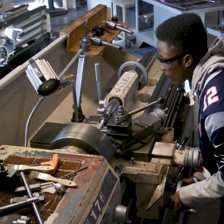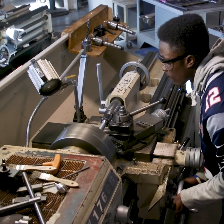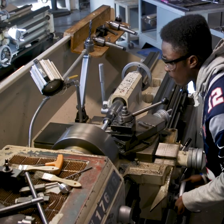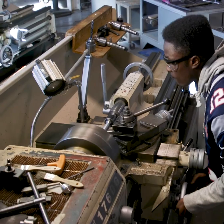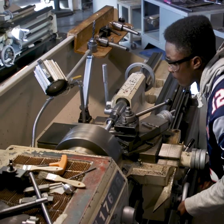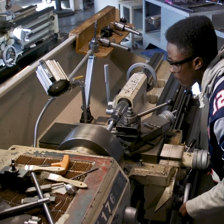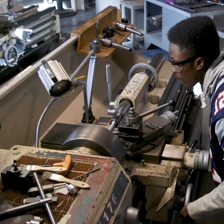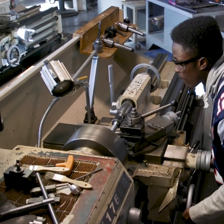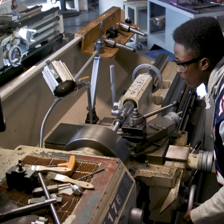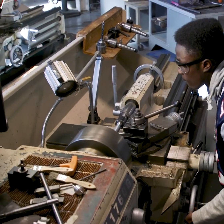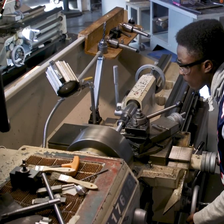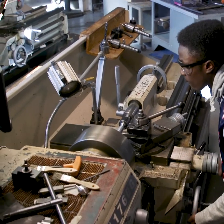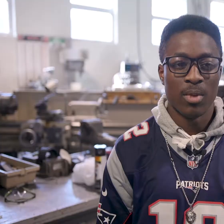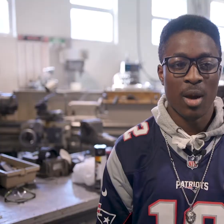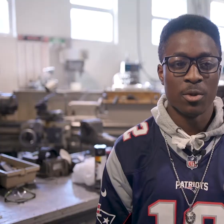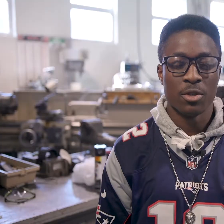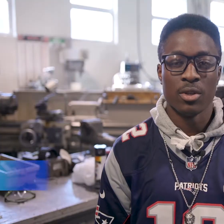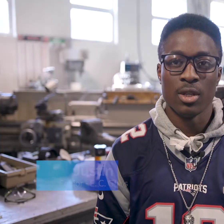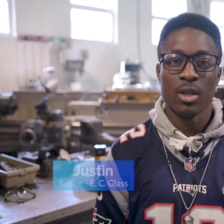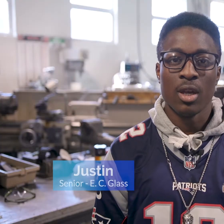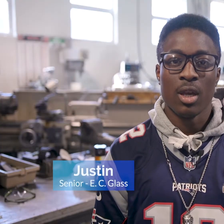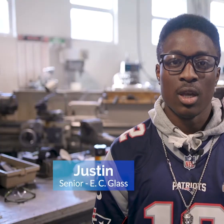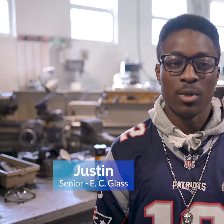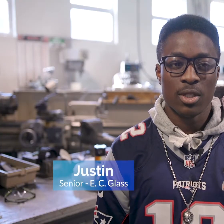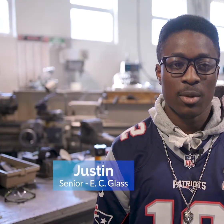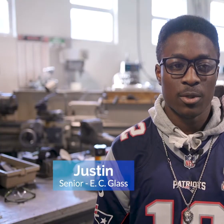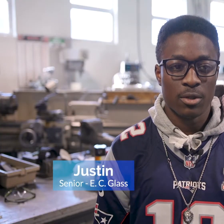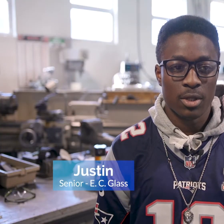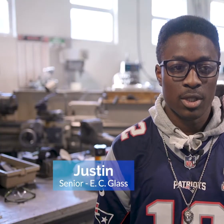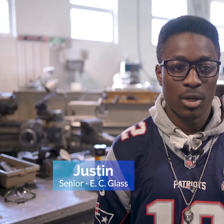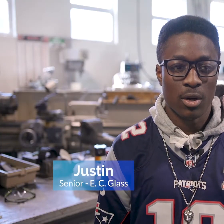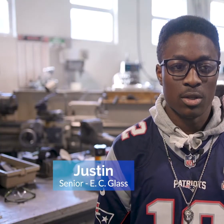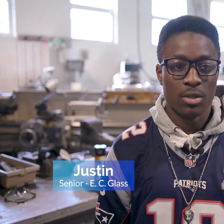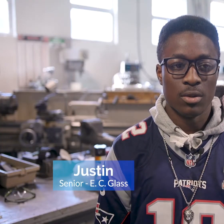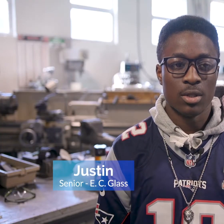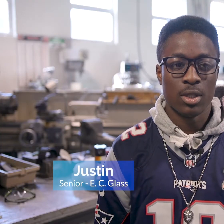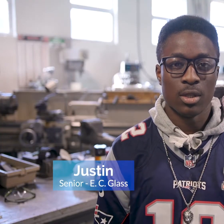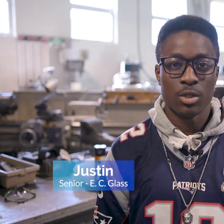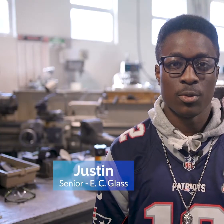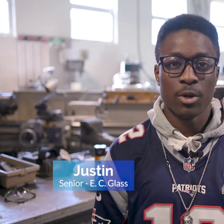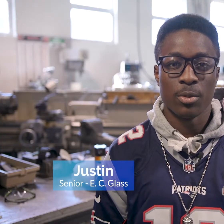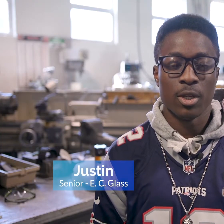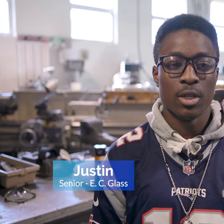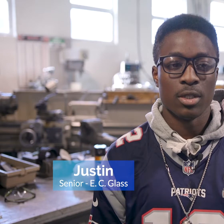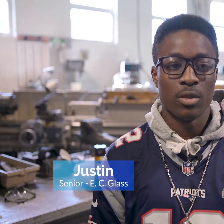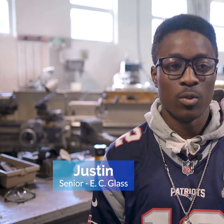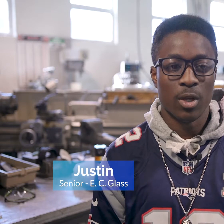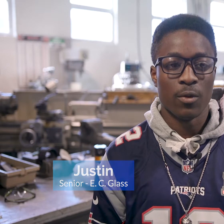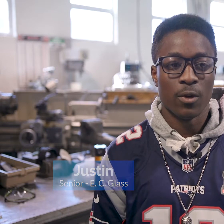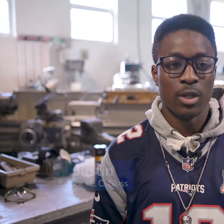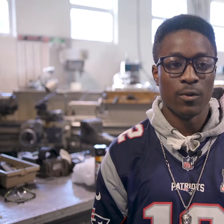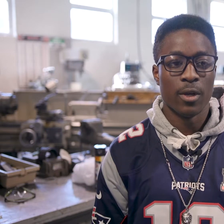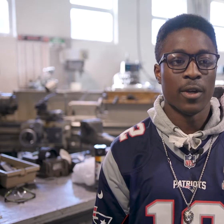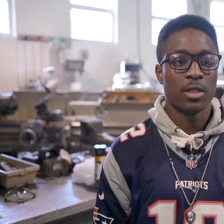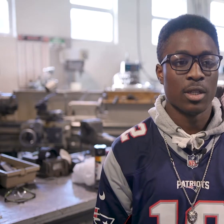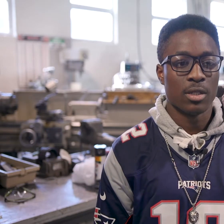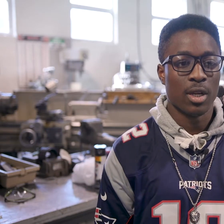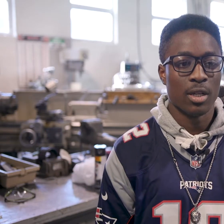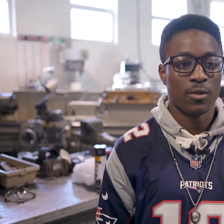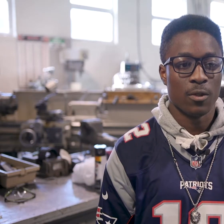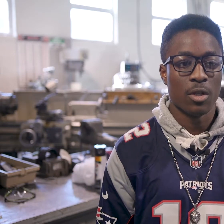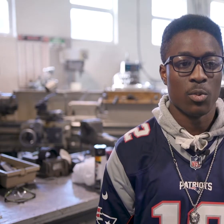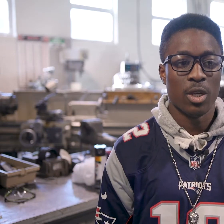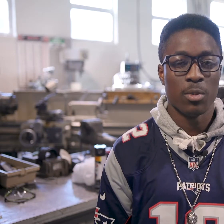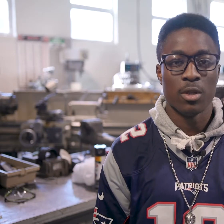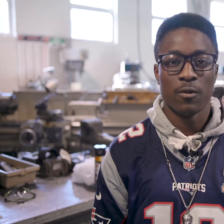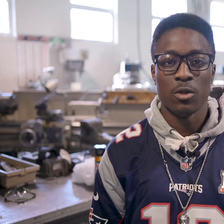what reinvest really means to me is opportunity. It means opportunity to all the students in Lynchburg, because they're really reinvesting into